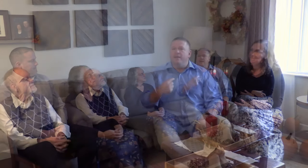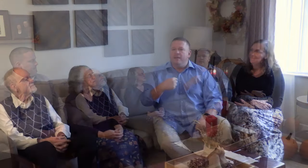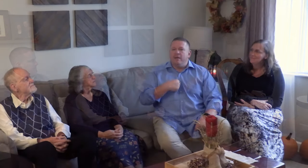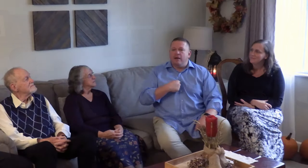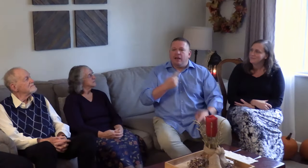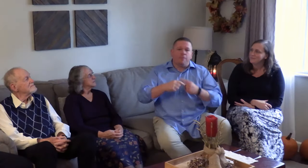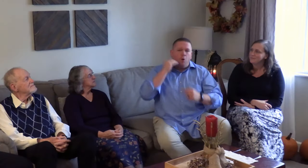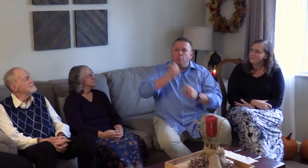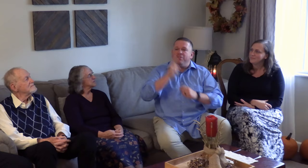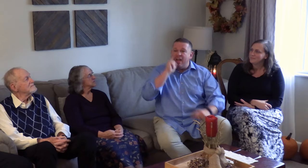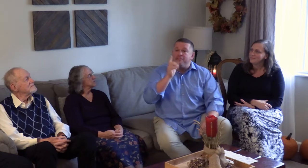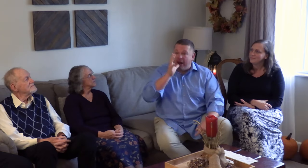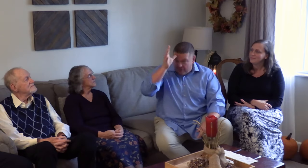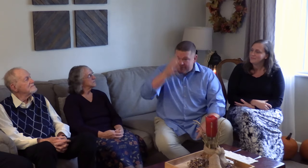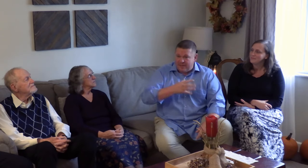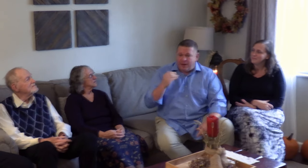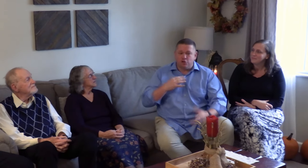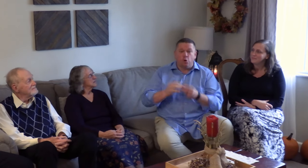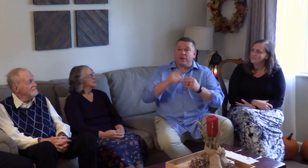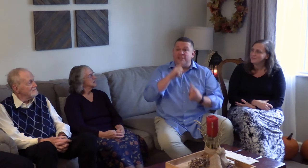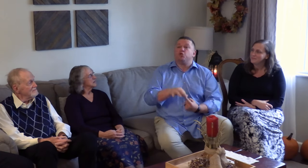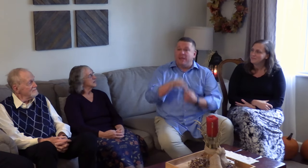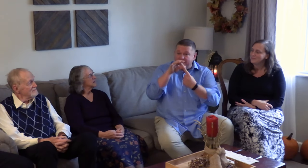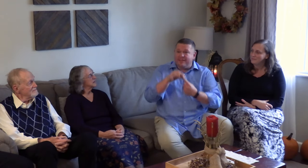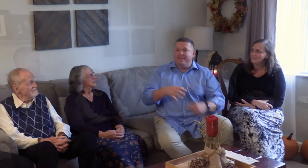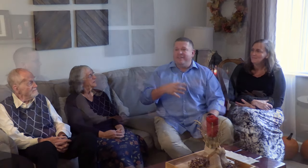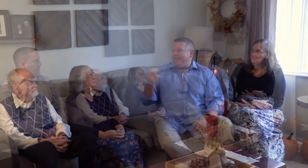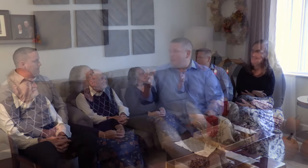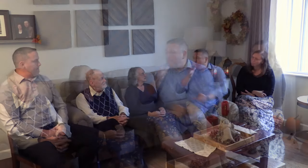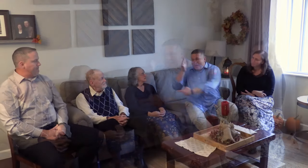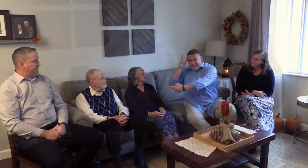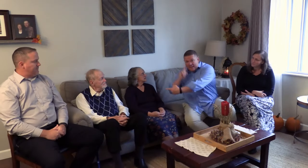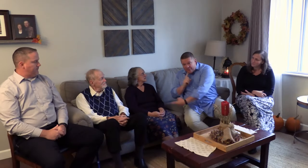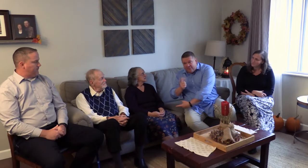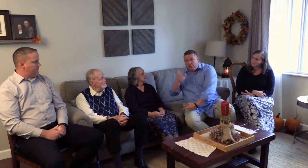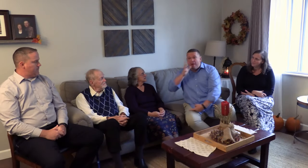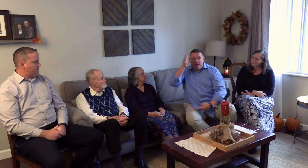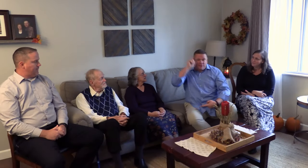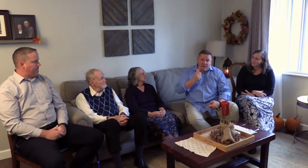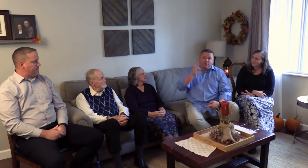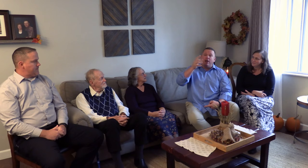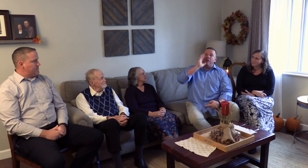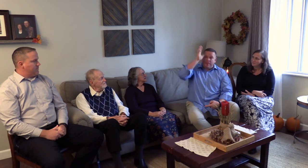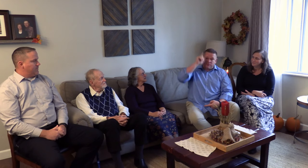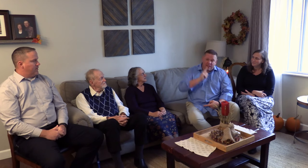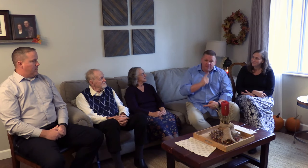I come from home with deaf parents and our story is unique and mom and dad deaf grandparents are deaf great-grandparents are deaf